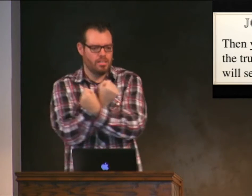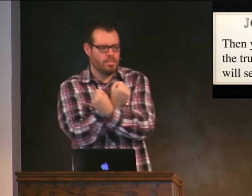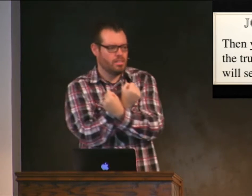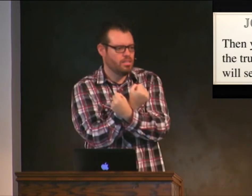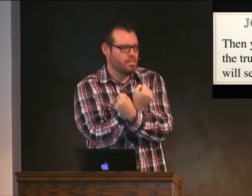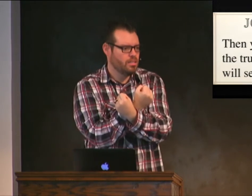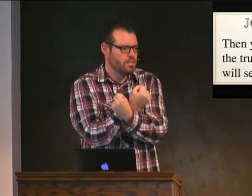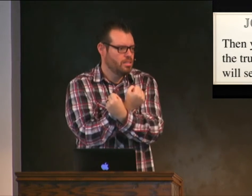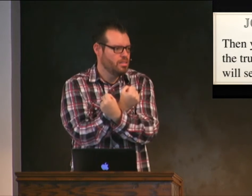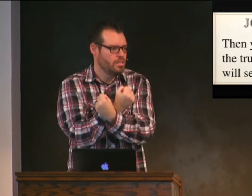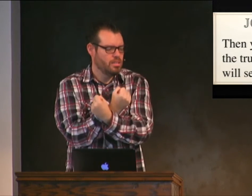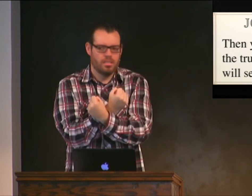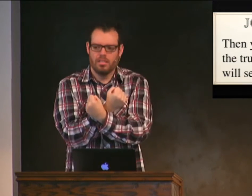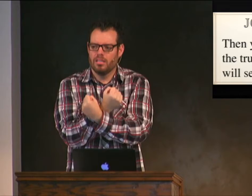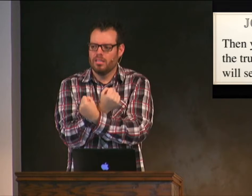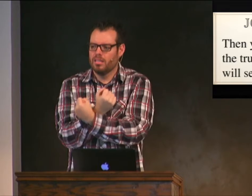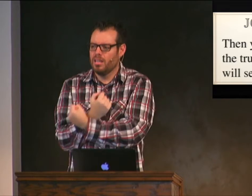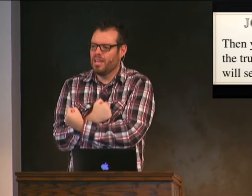trapped.